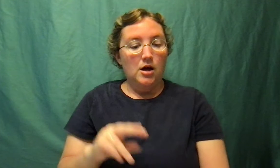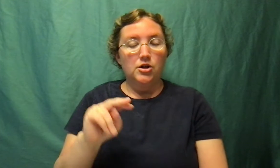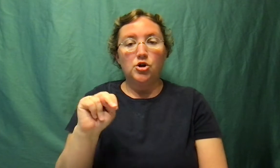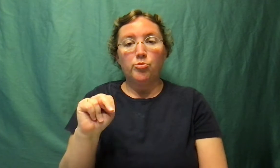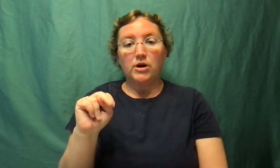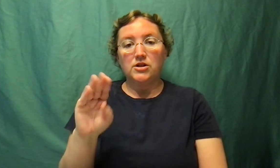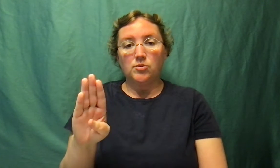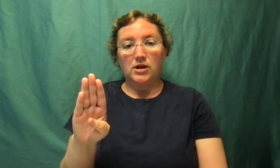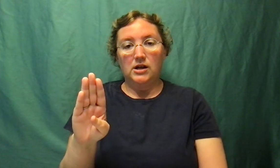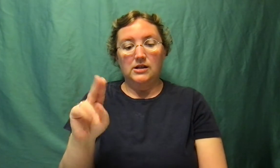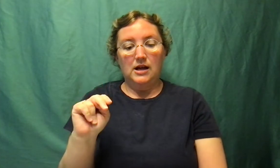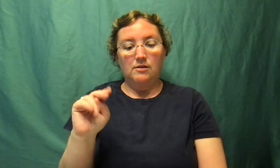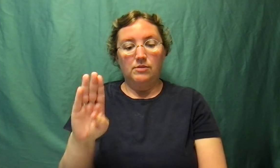New Brunswick is NB.